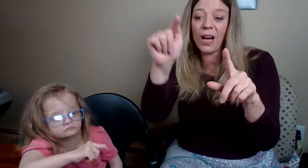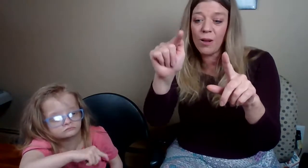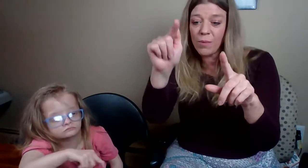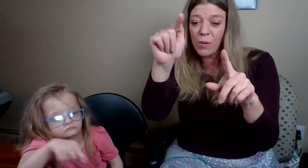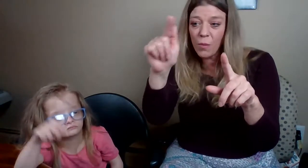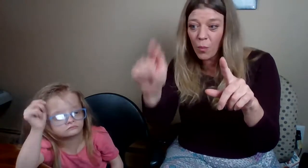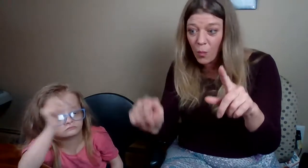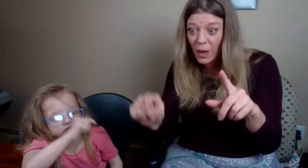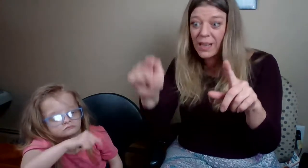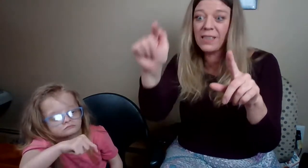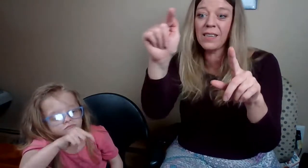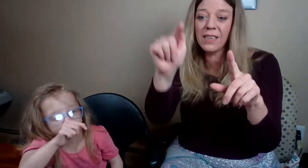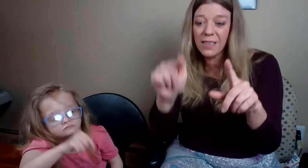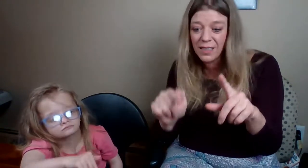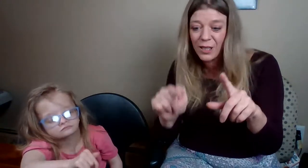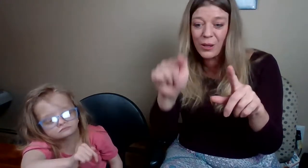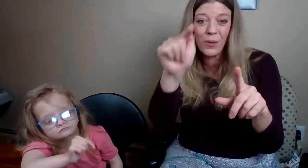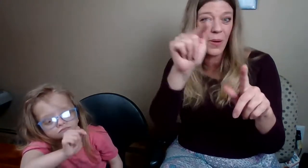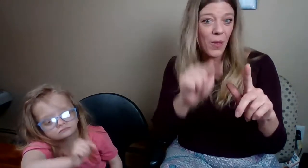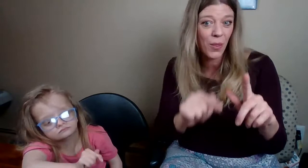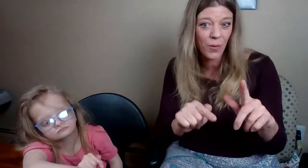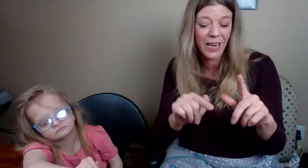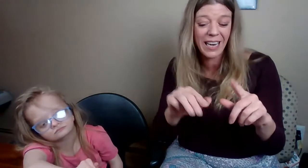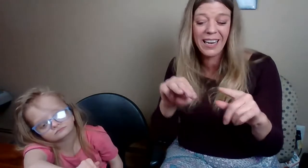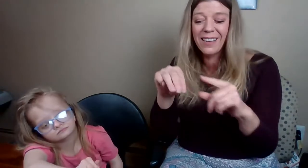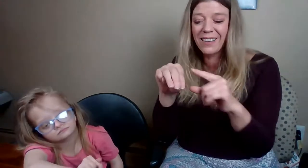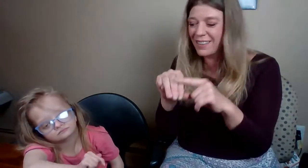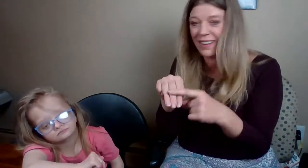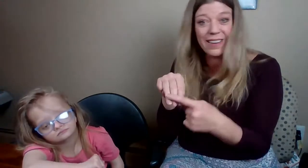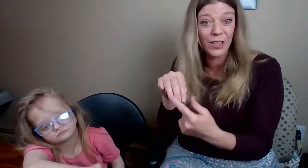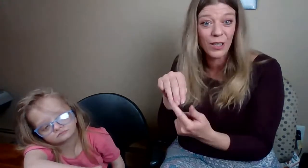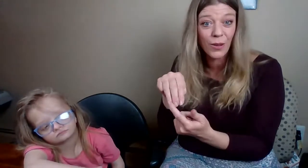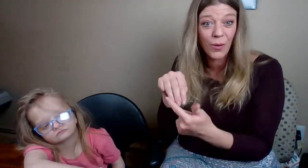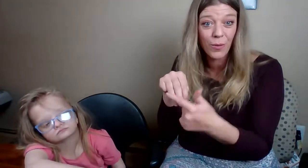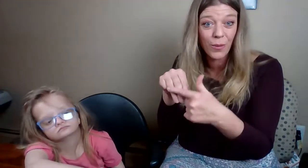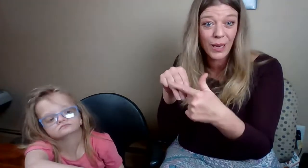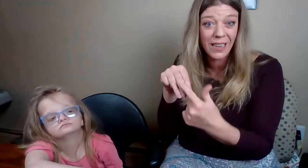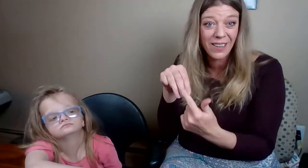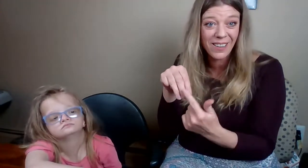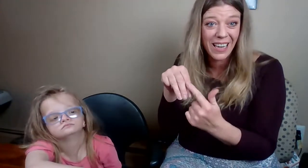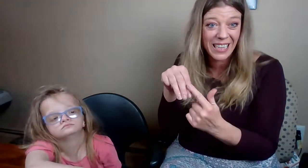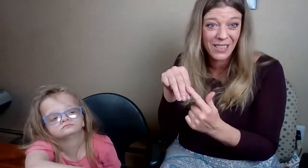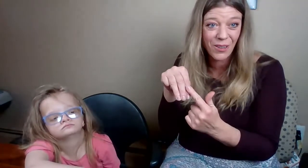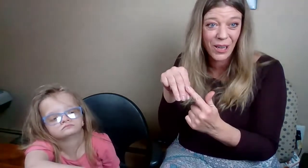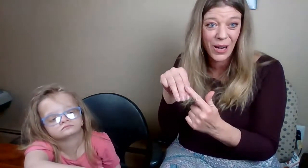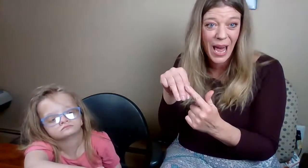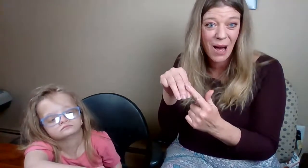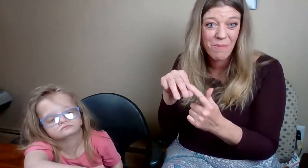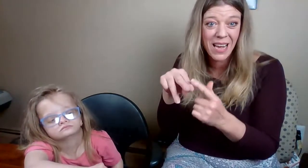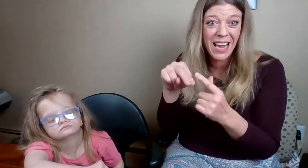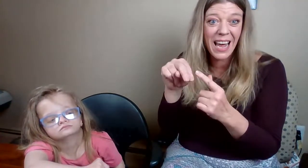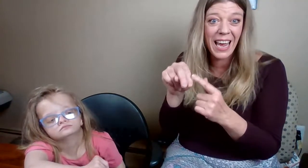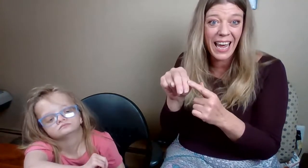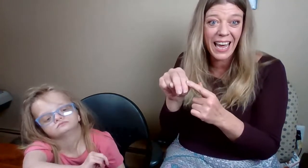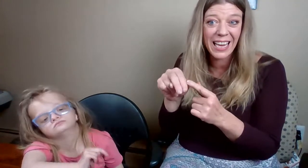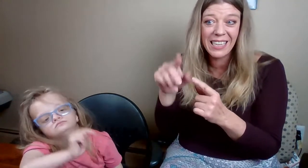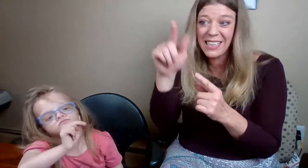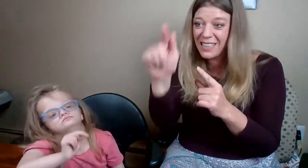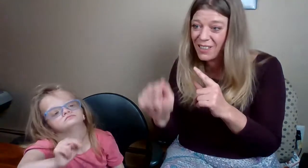up. 1, 2, 3. And there's your 3 little lines for your M. N is